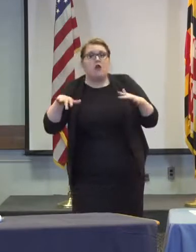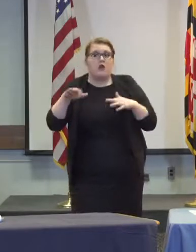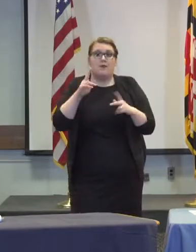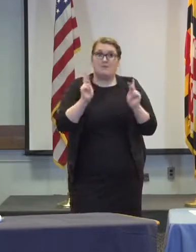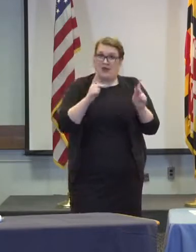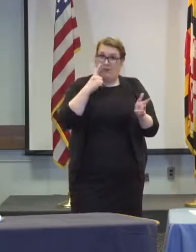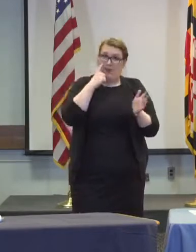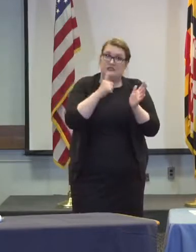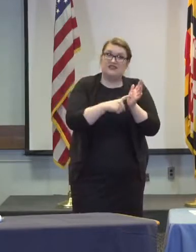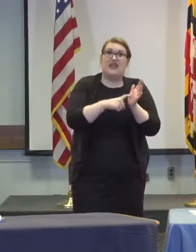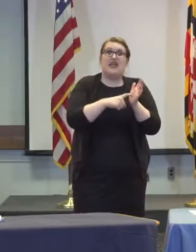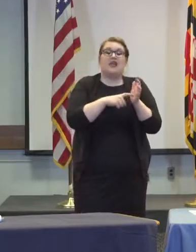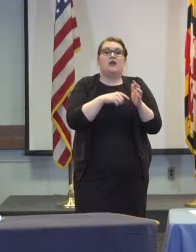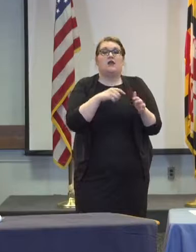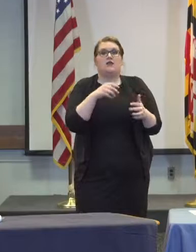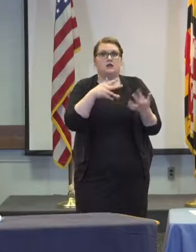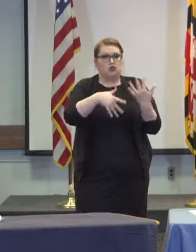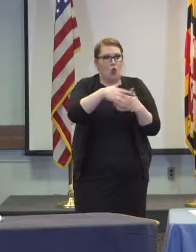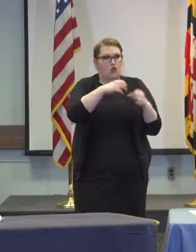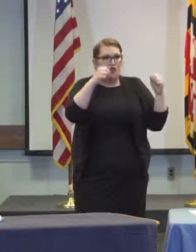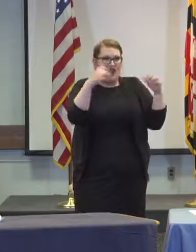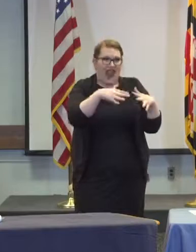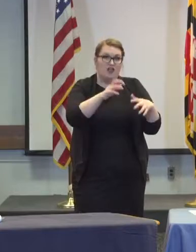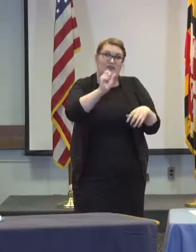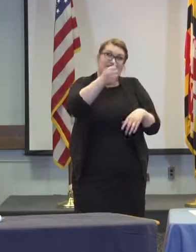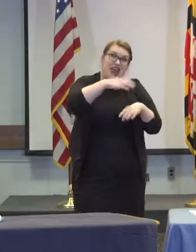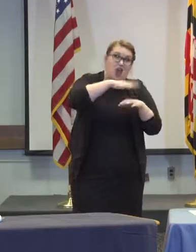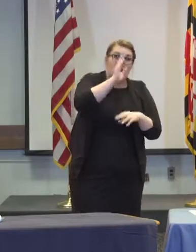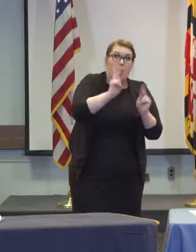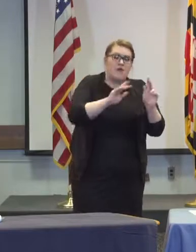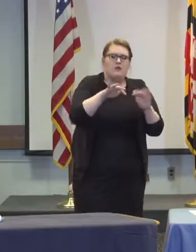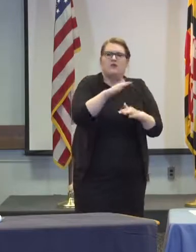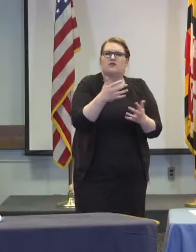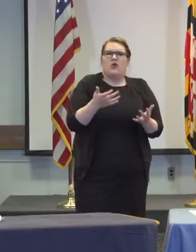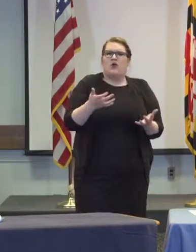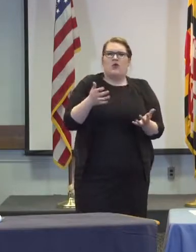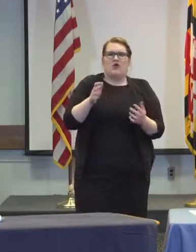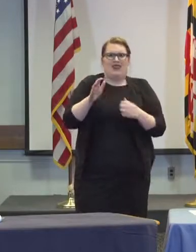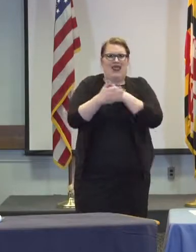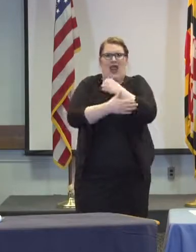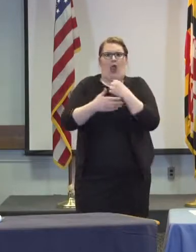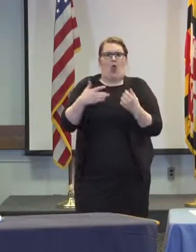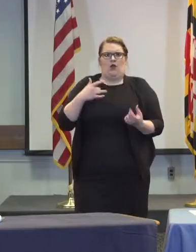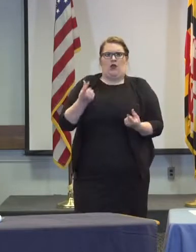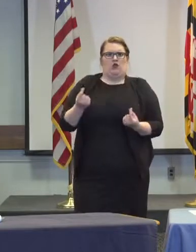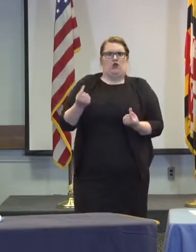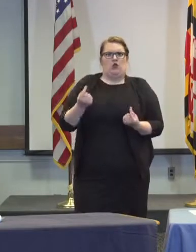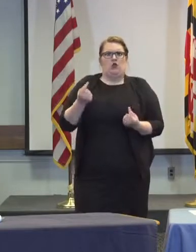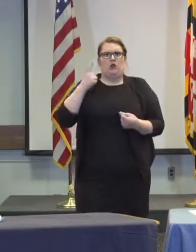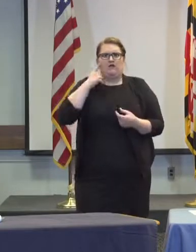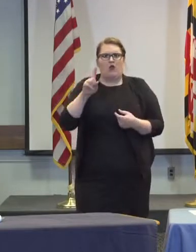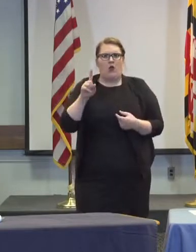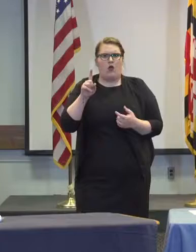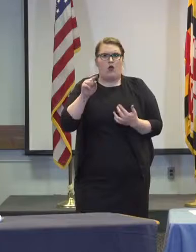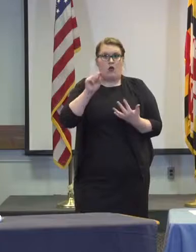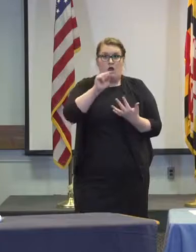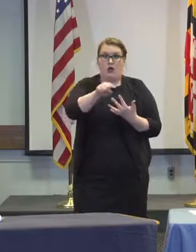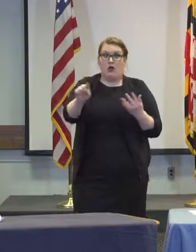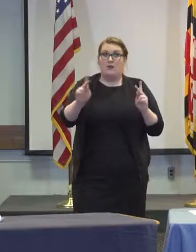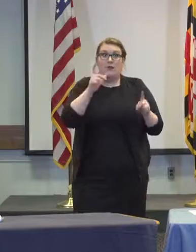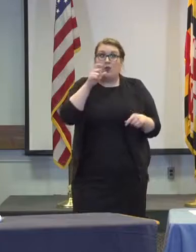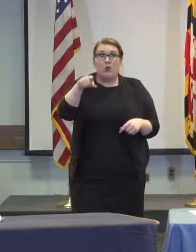have seen social gatherings of 10 or more. So what is the county doing to stop people who are not